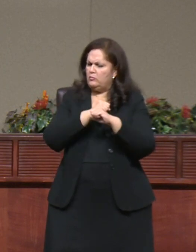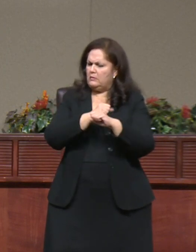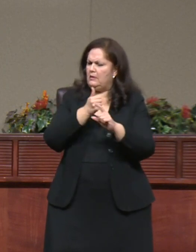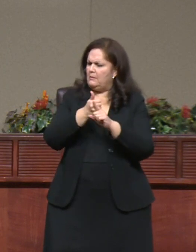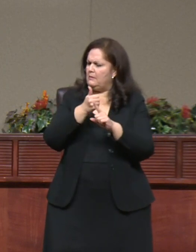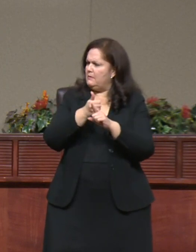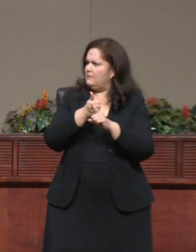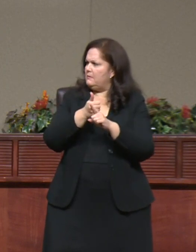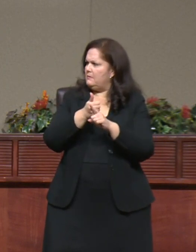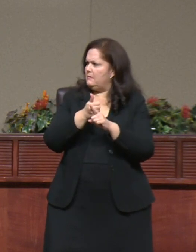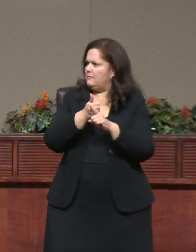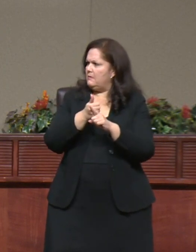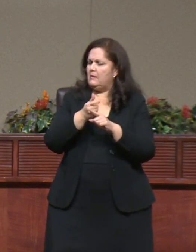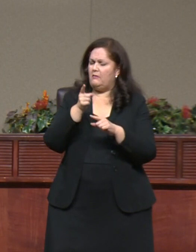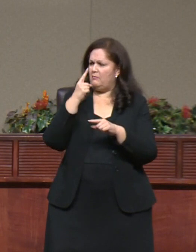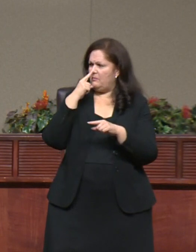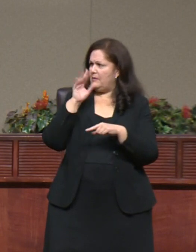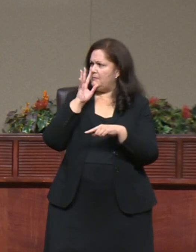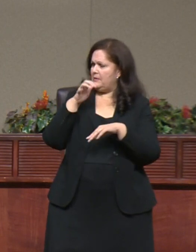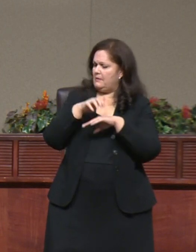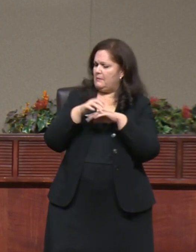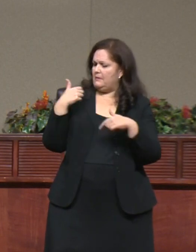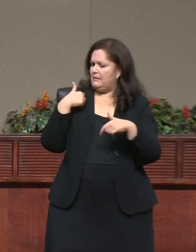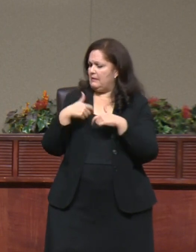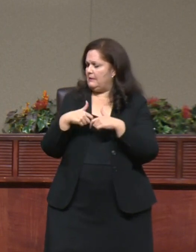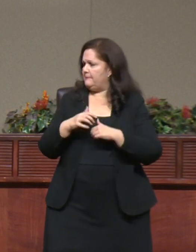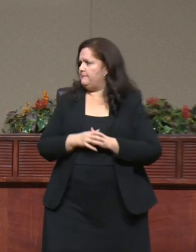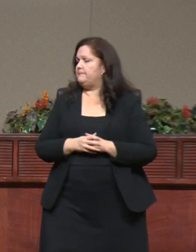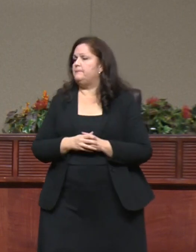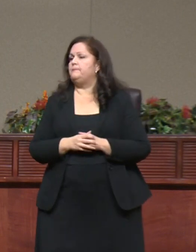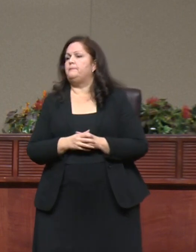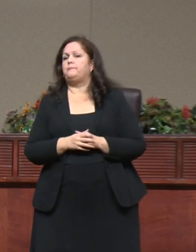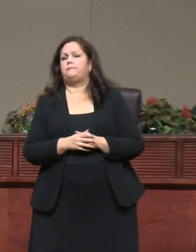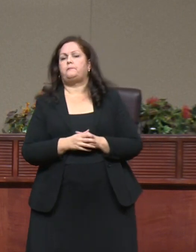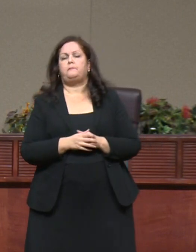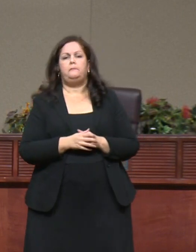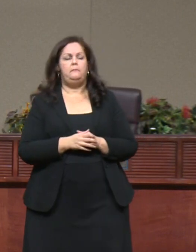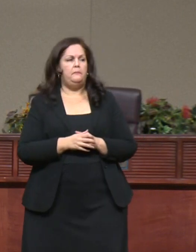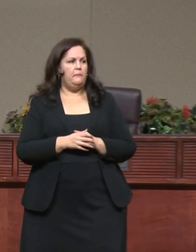this question in both English and Spanish, please. Yeah, so